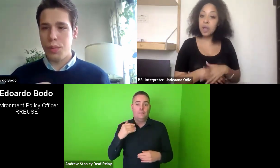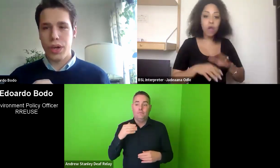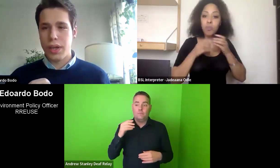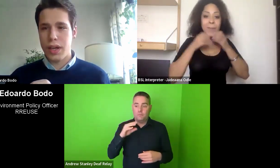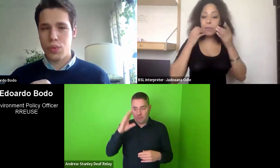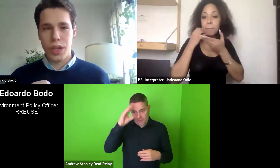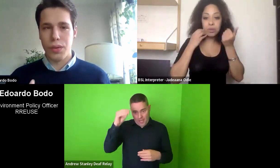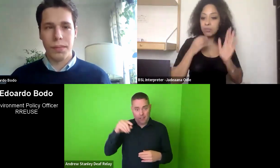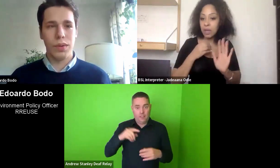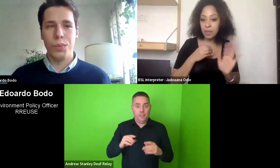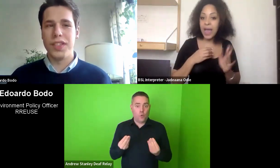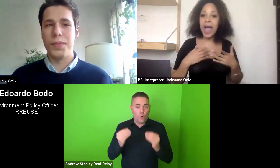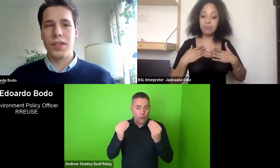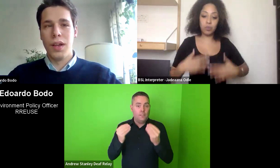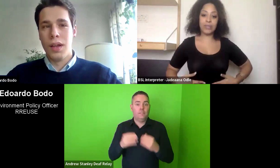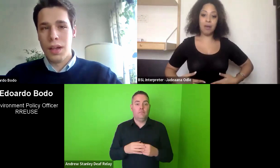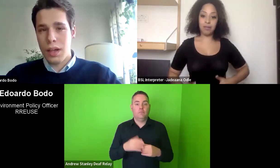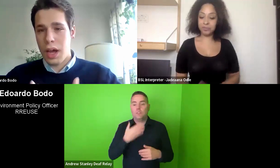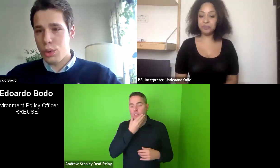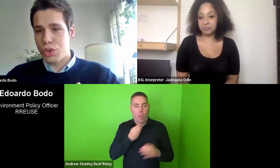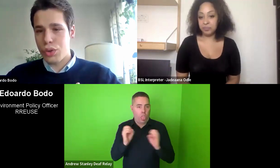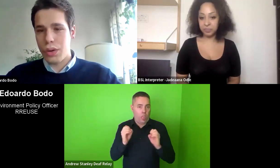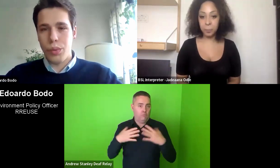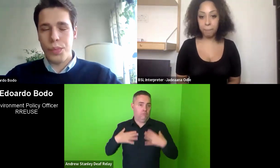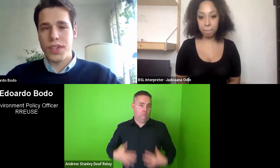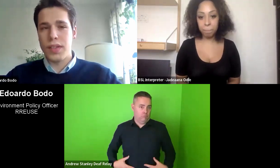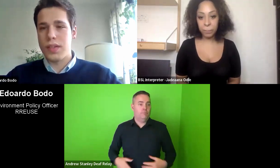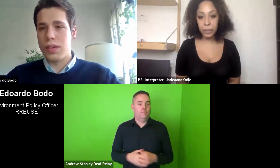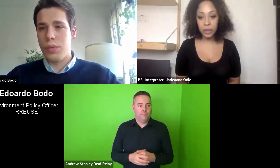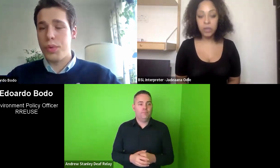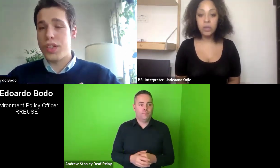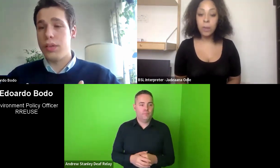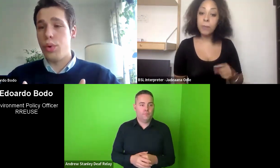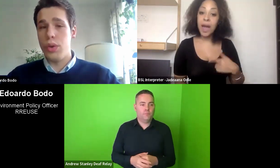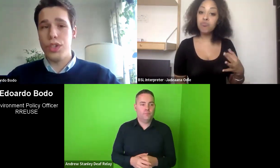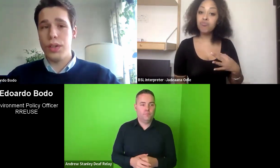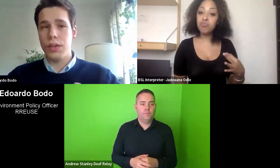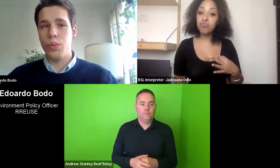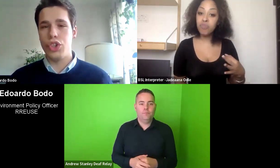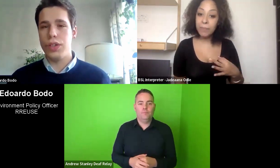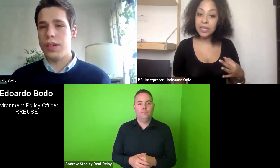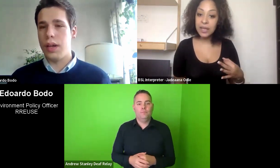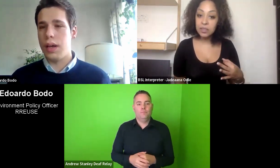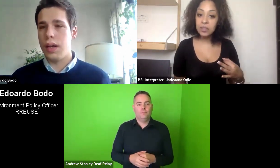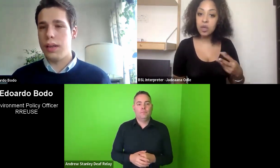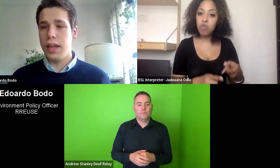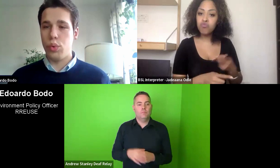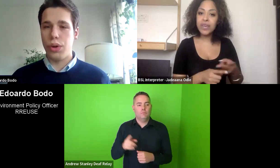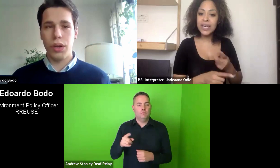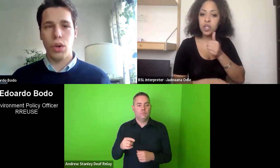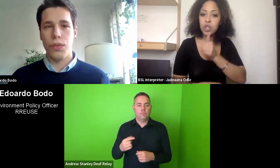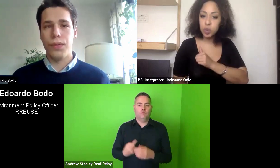beard, and I'm wearing a sweater. Hope this helps. I also represent Reuse, which is